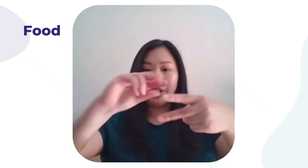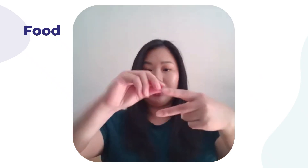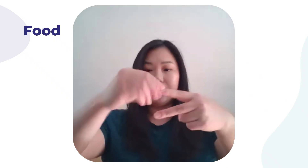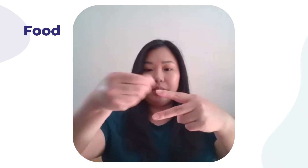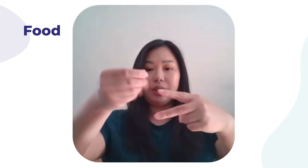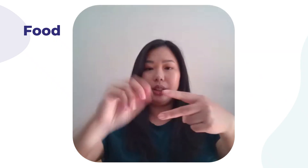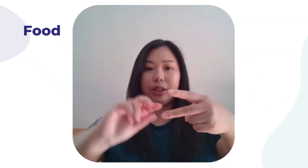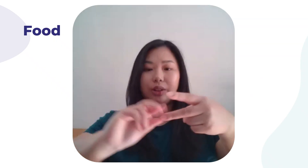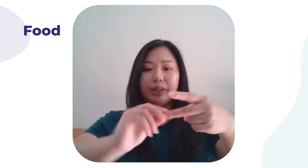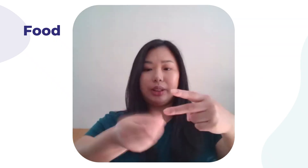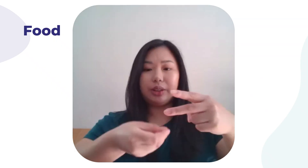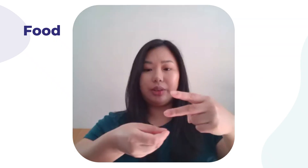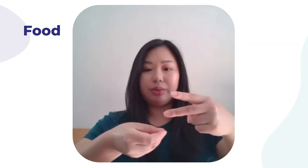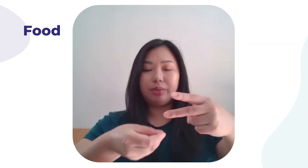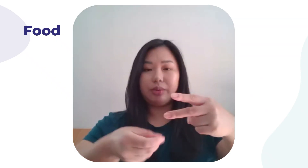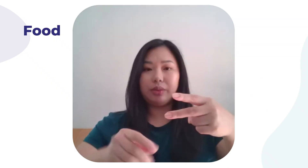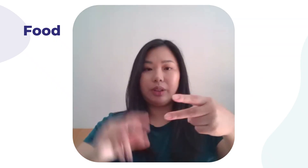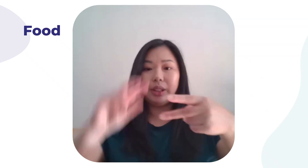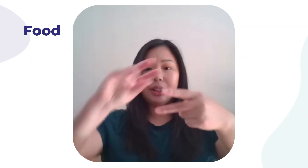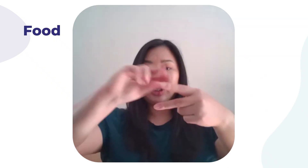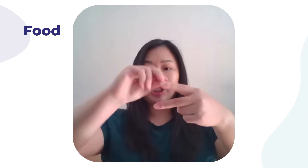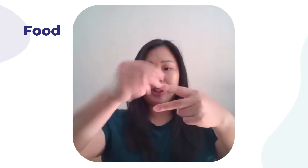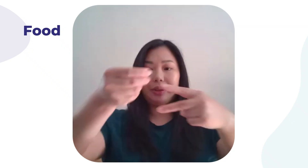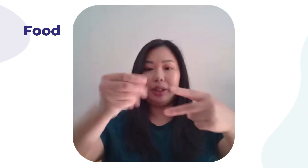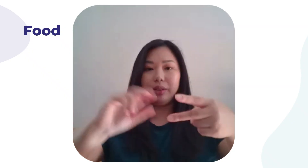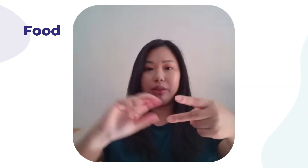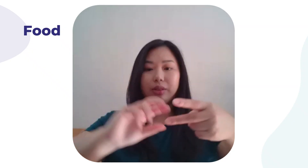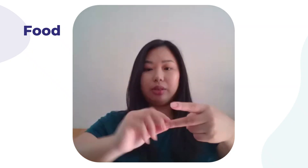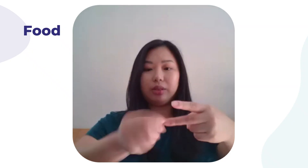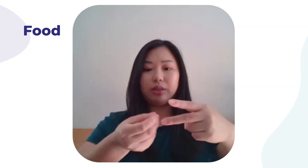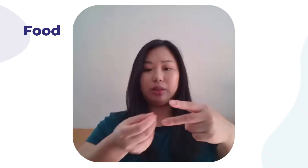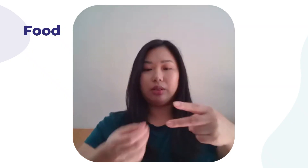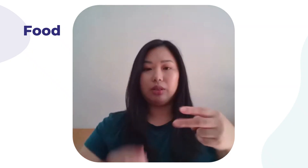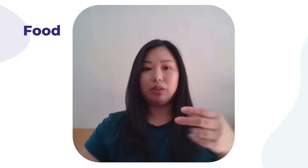Cherry, twist one, twist two. Cherry.